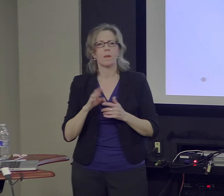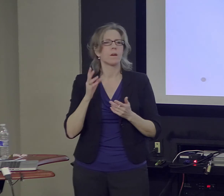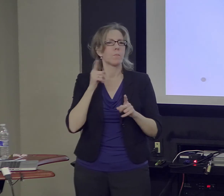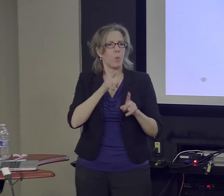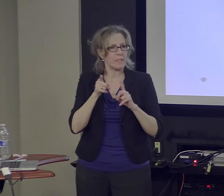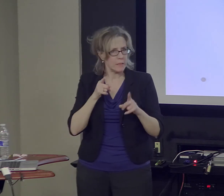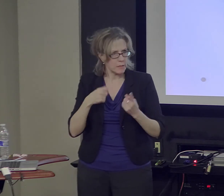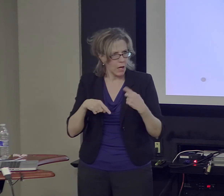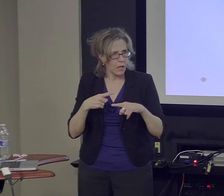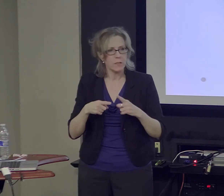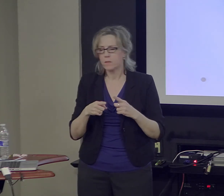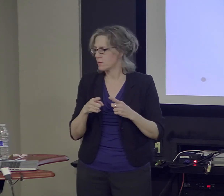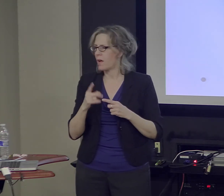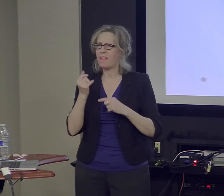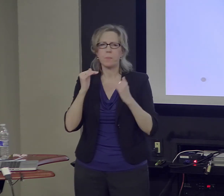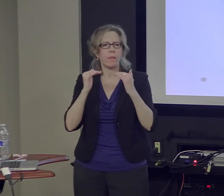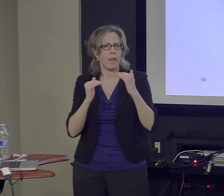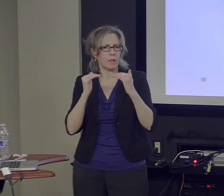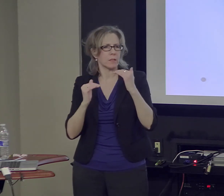that, as well as